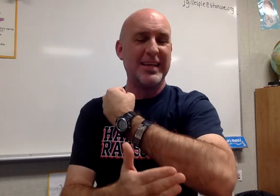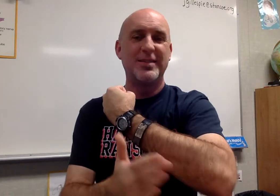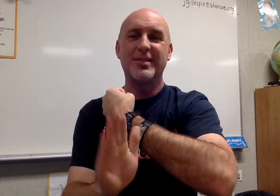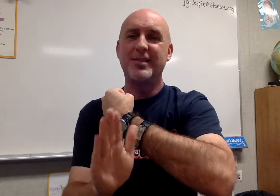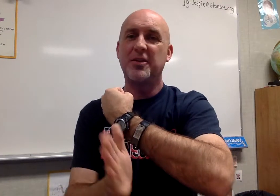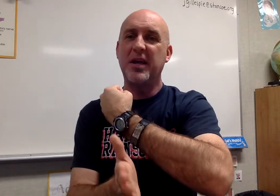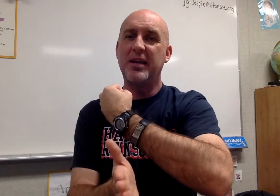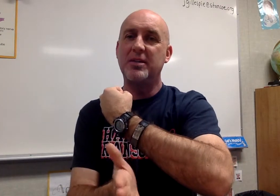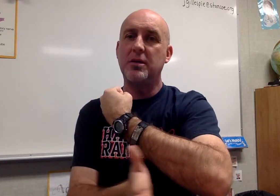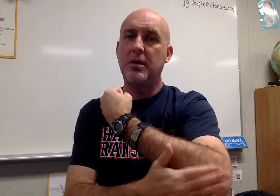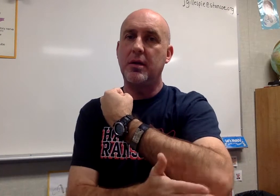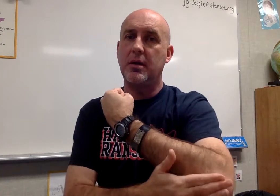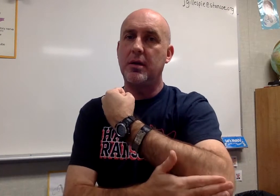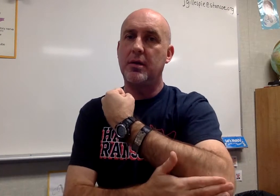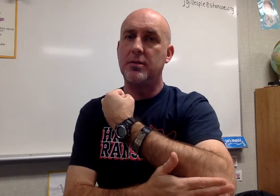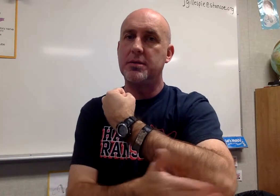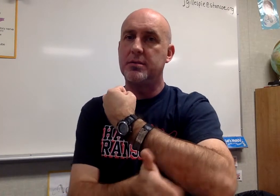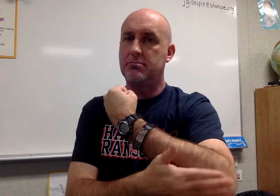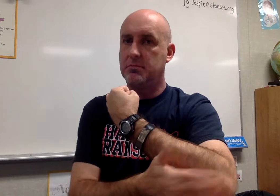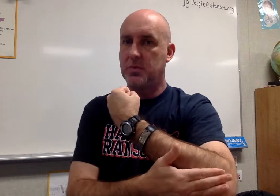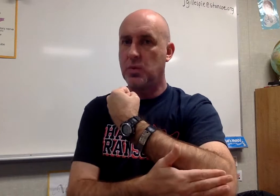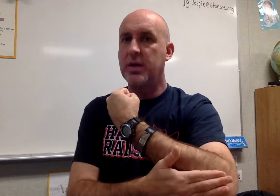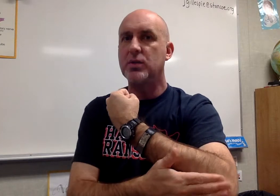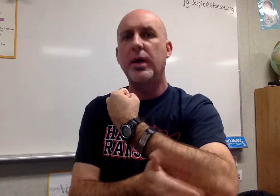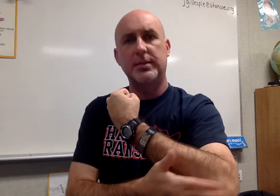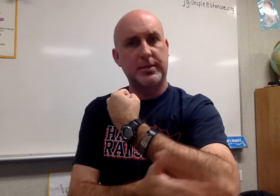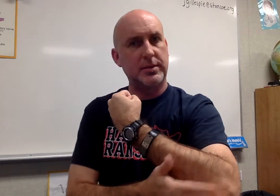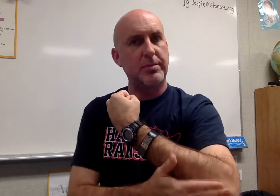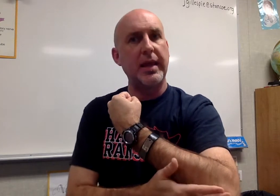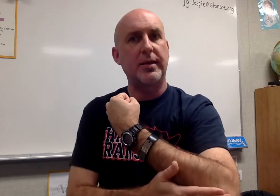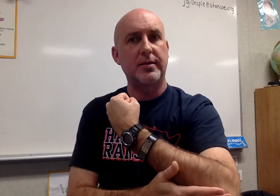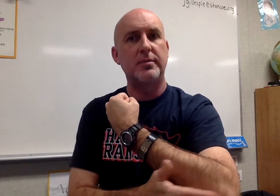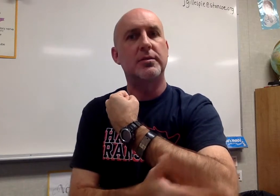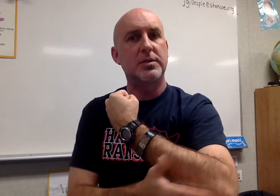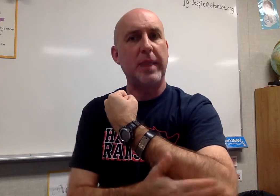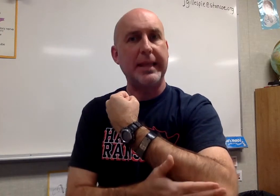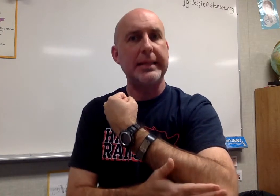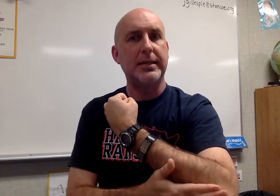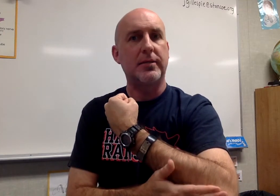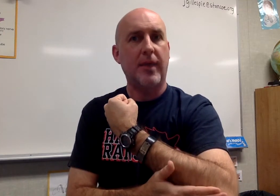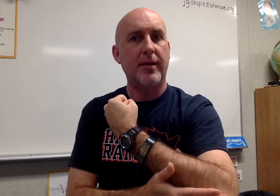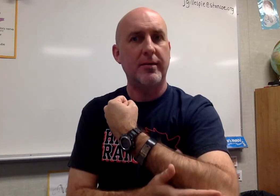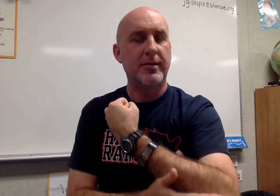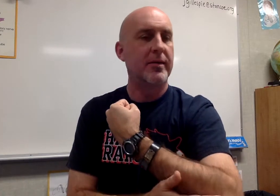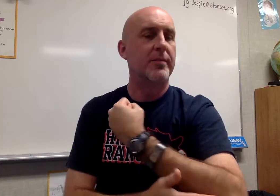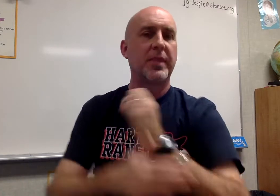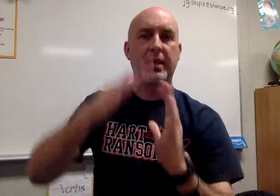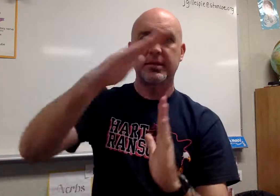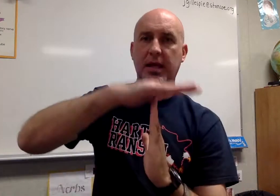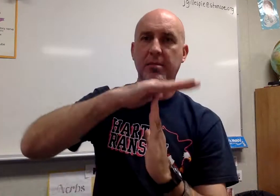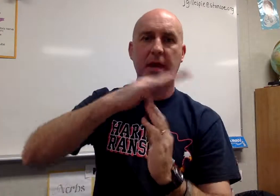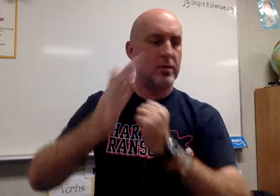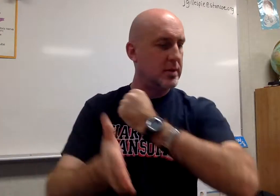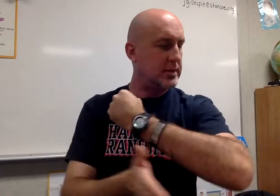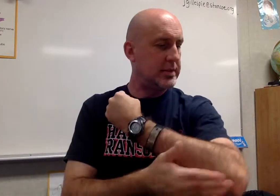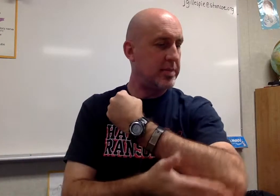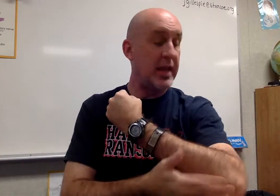you're going to take your hand and just swat it twice. Spank or spanking, okay? Timeout,